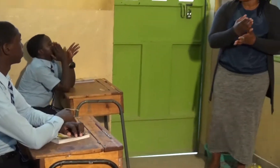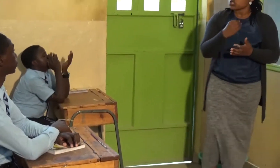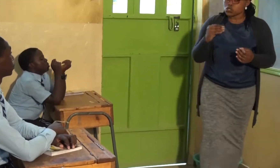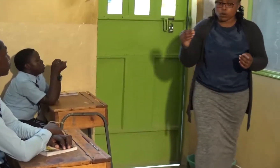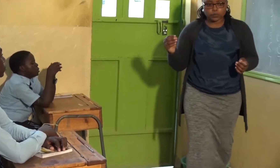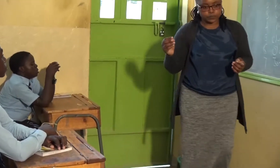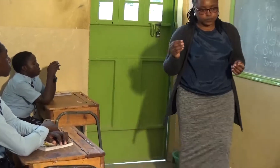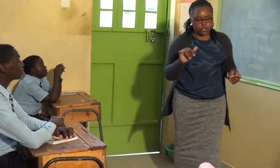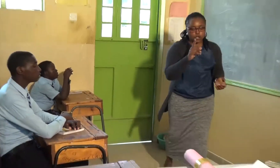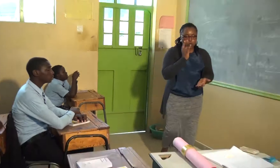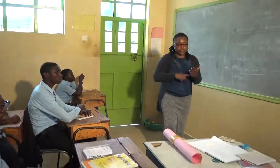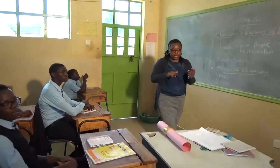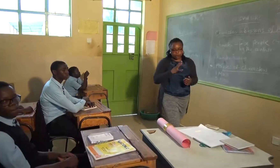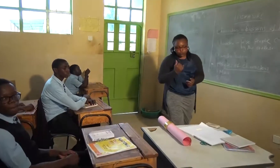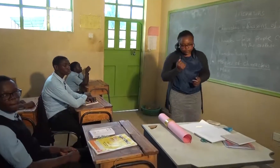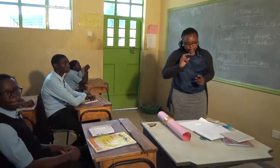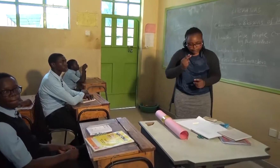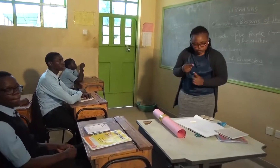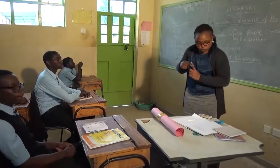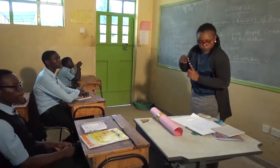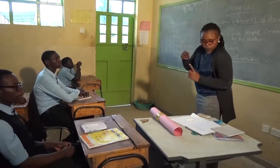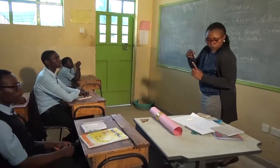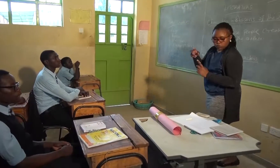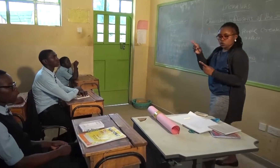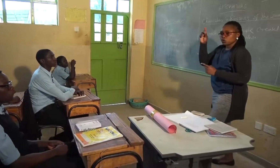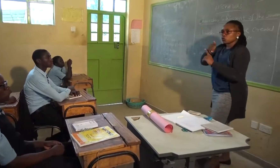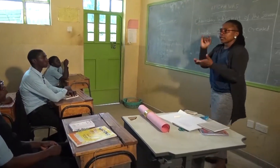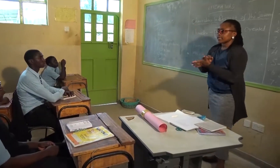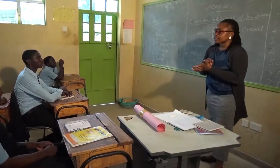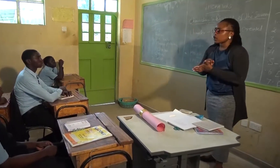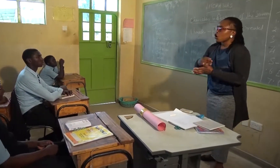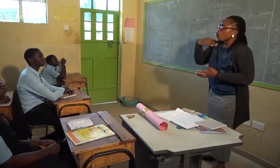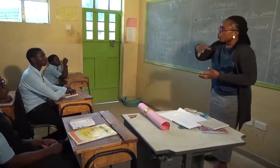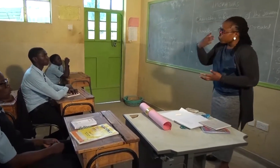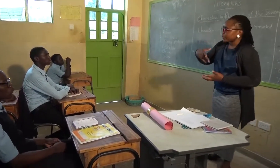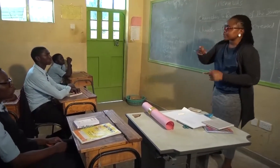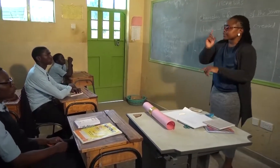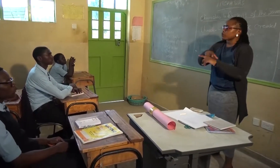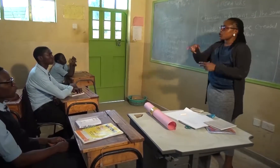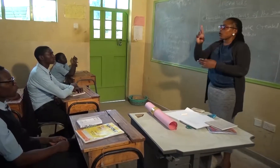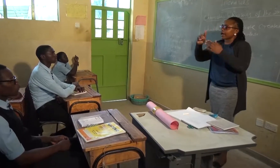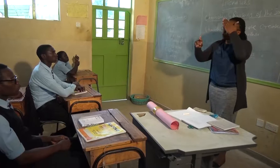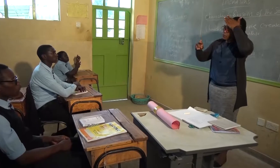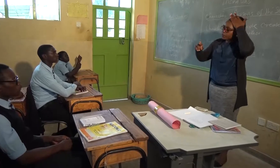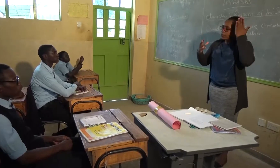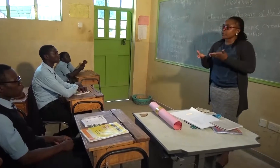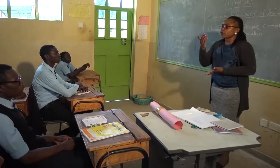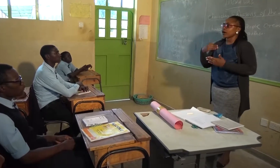true. So what I want us to do is always, when you are, maybe you have